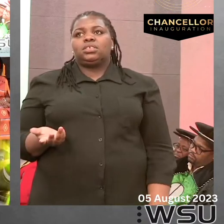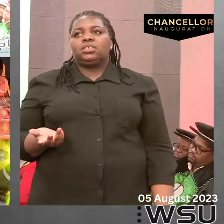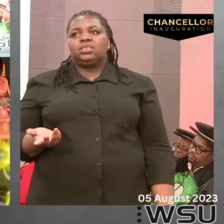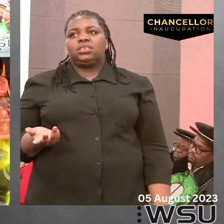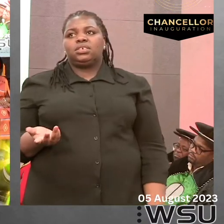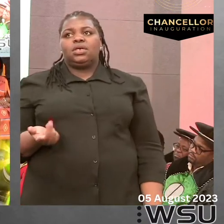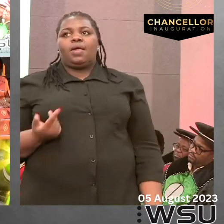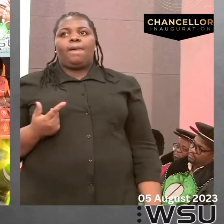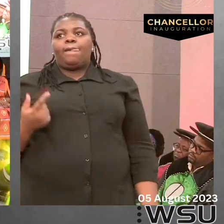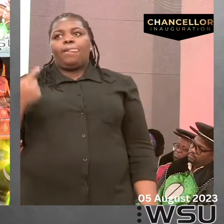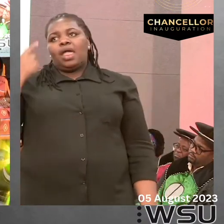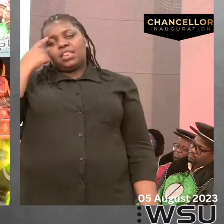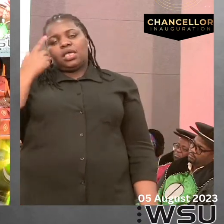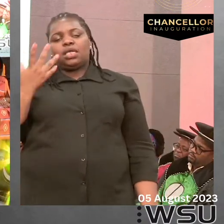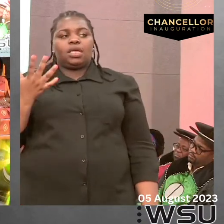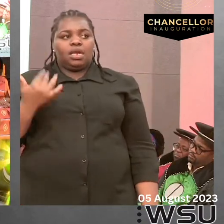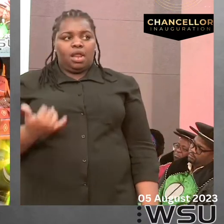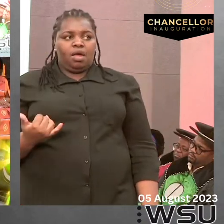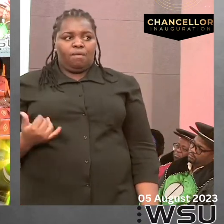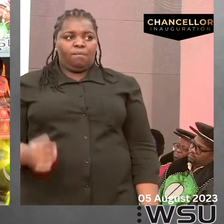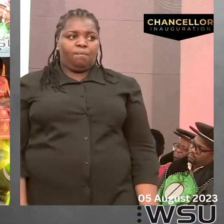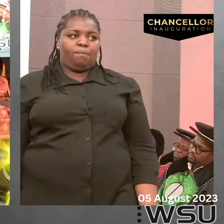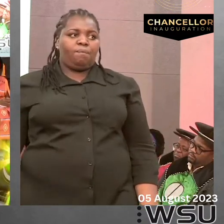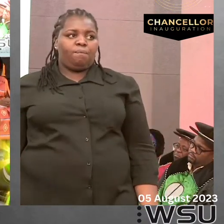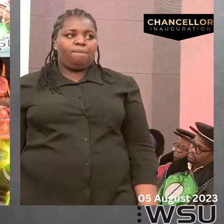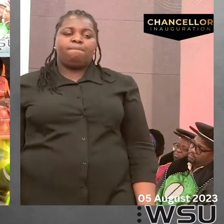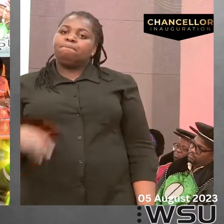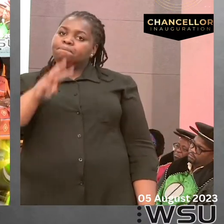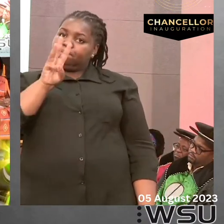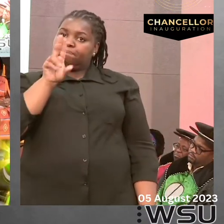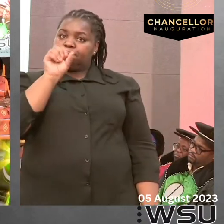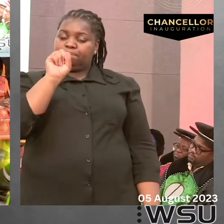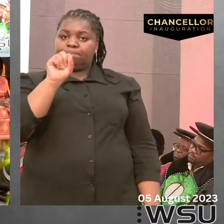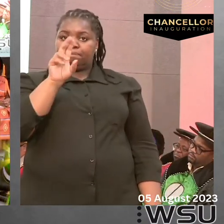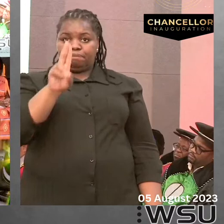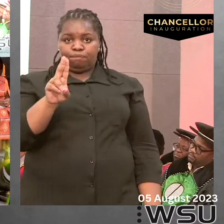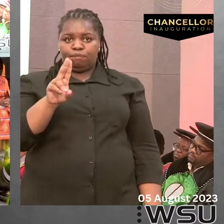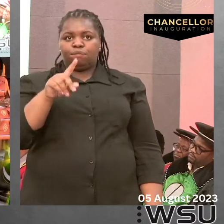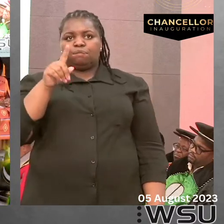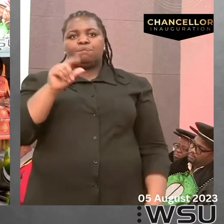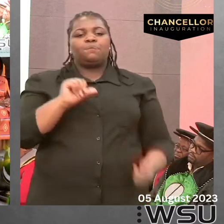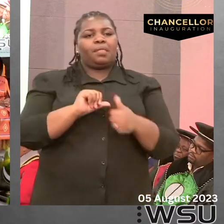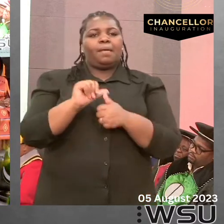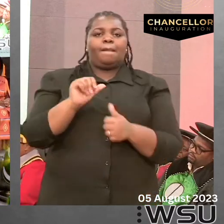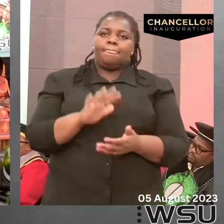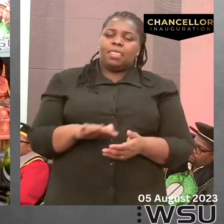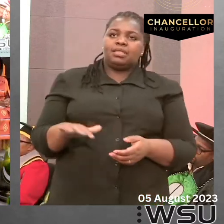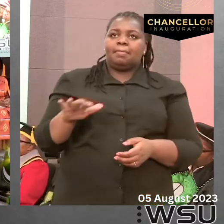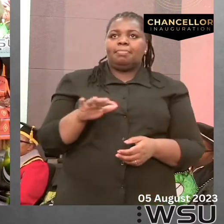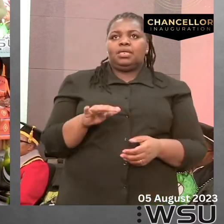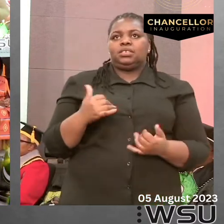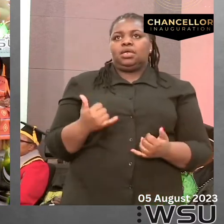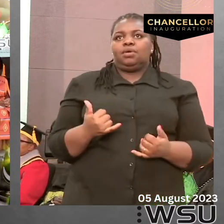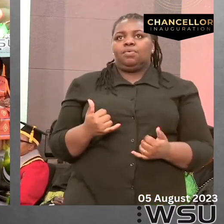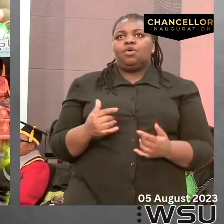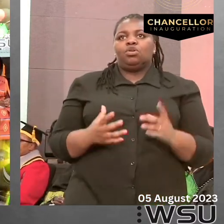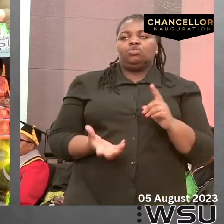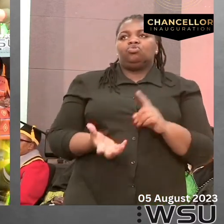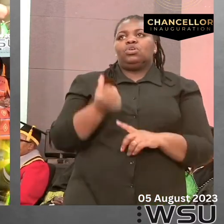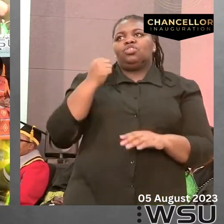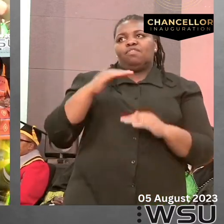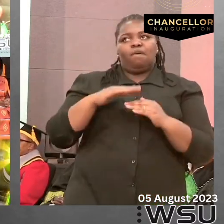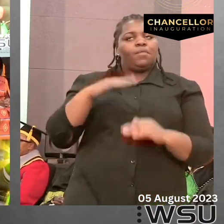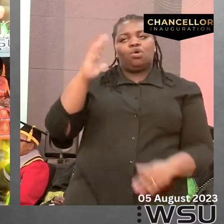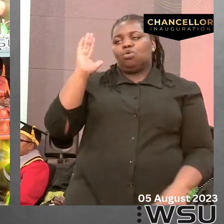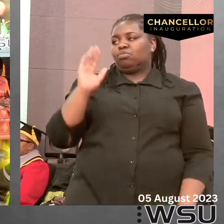I think now Walter Cecil University is even better place to achieve even